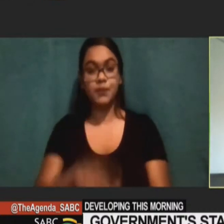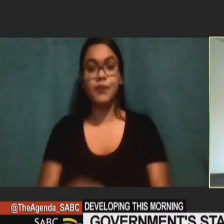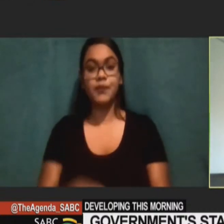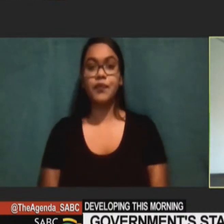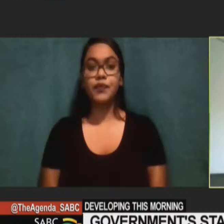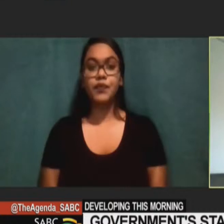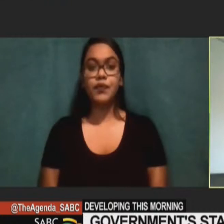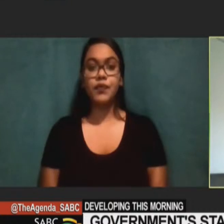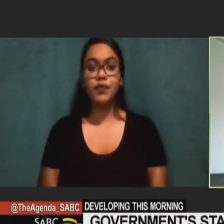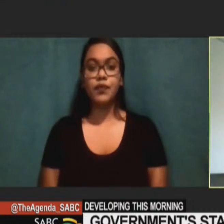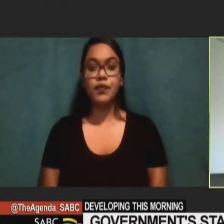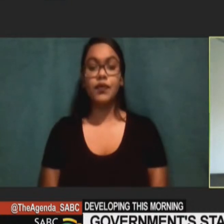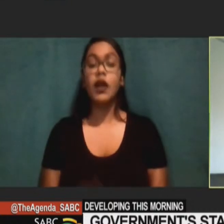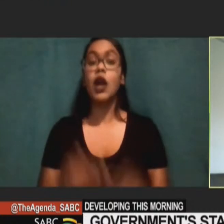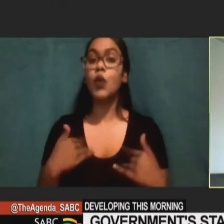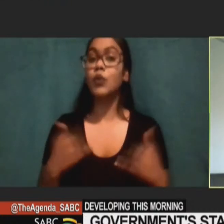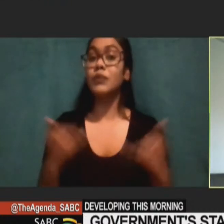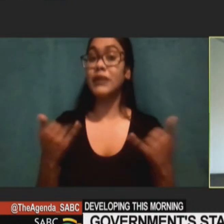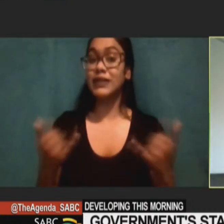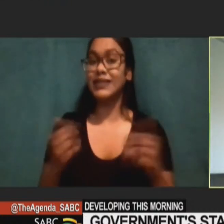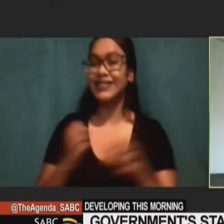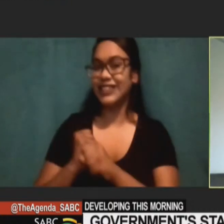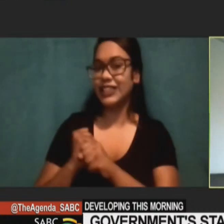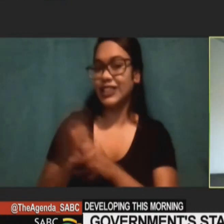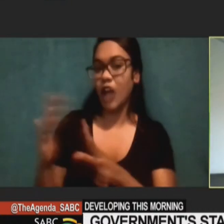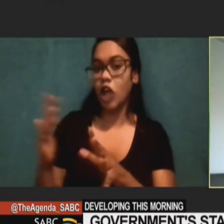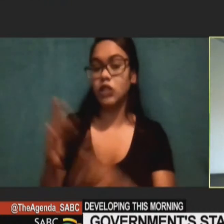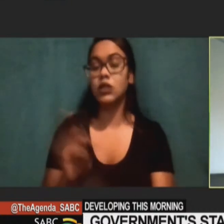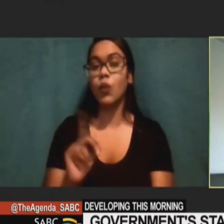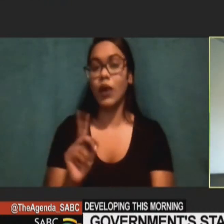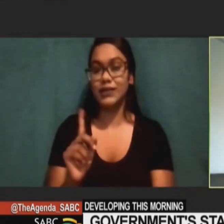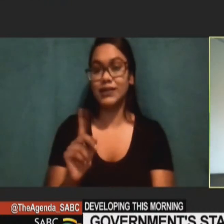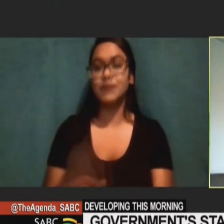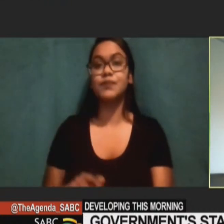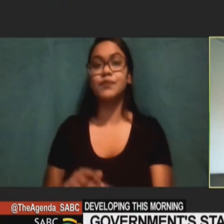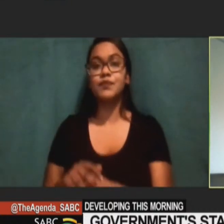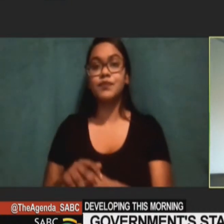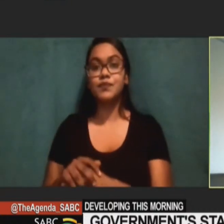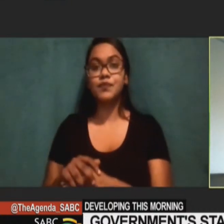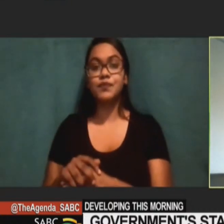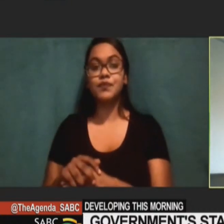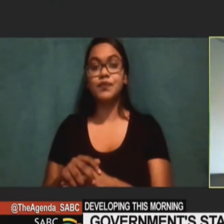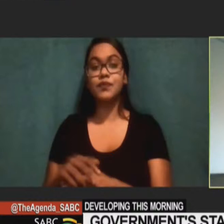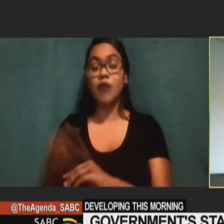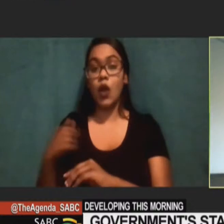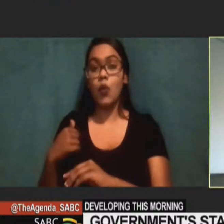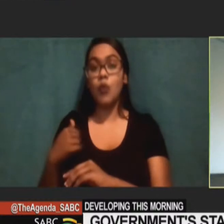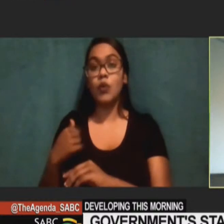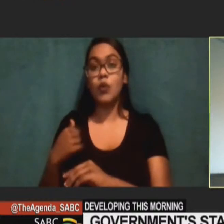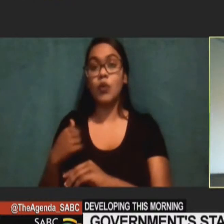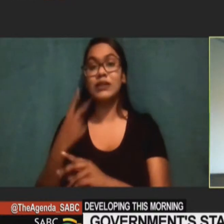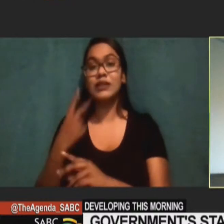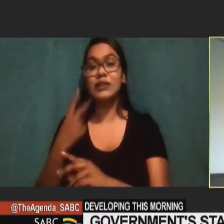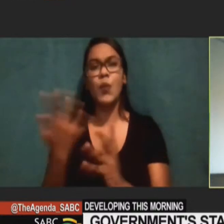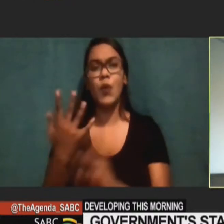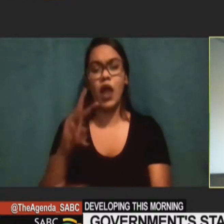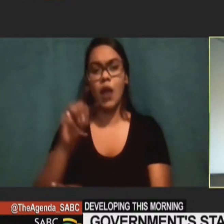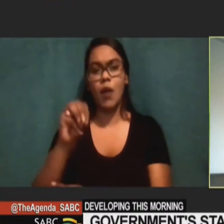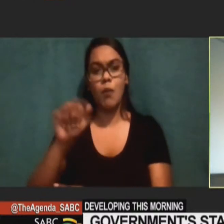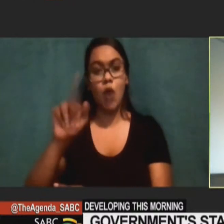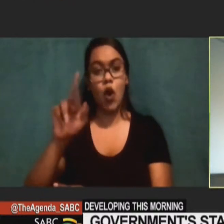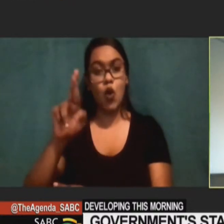just start, Minister, with a case that we were dealing with in Mauritius, because I think that's the most urgent